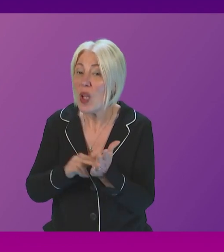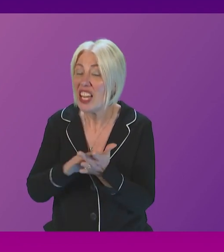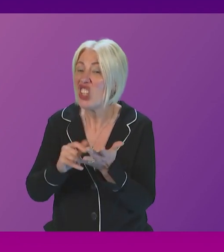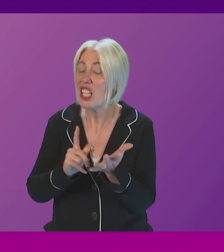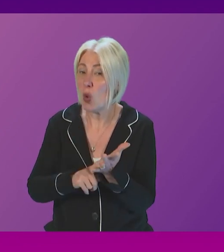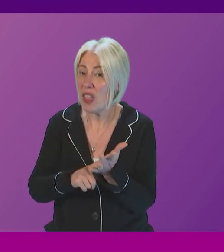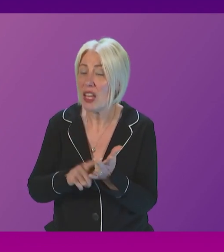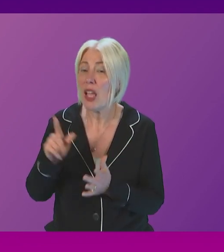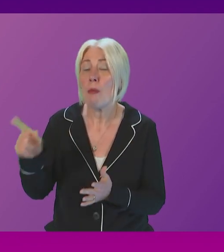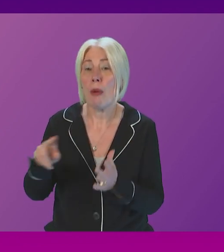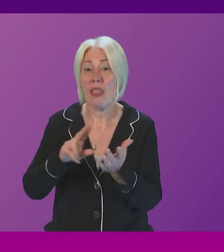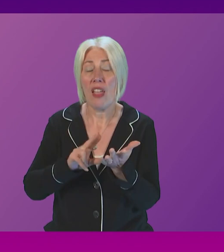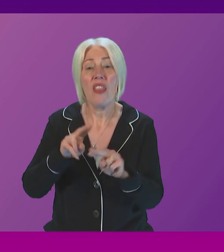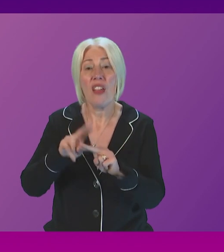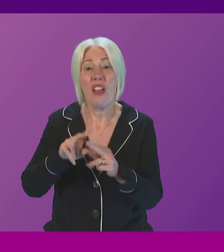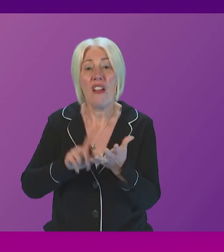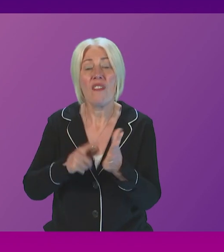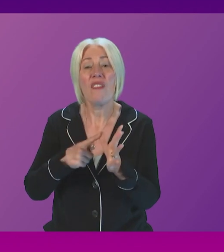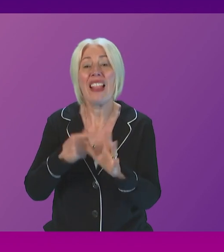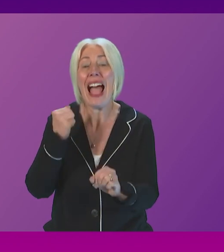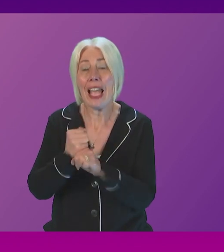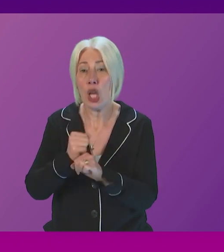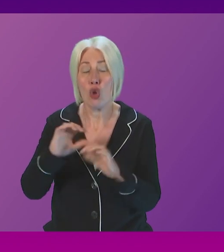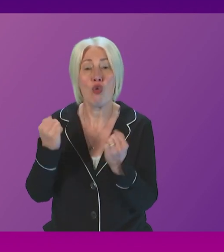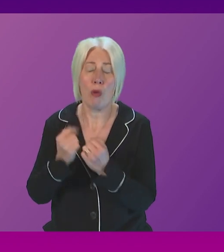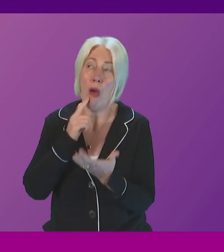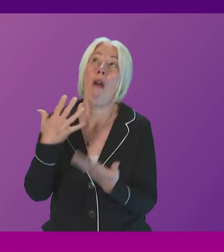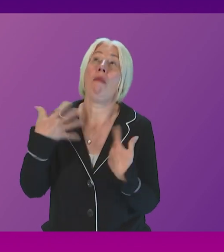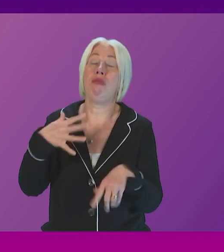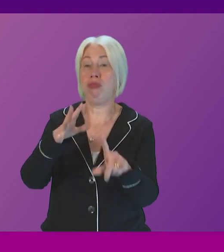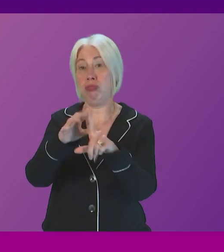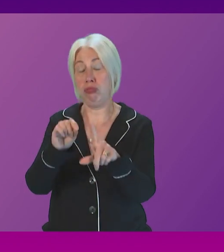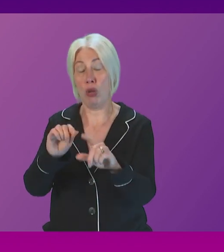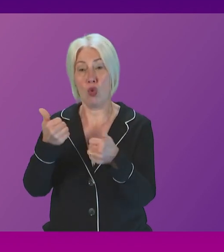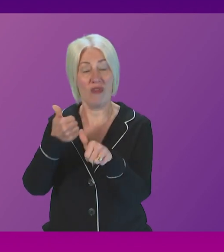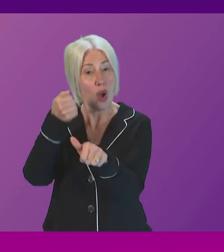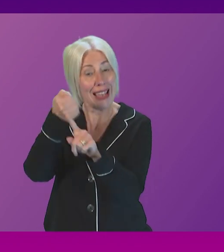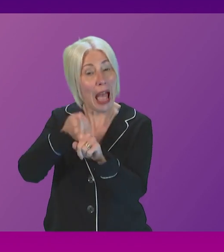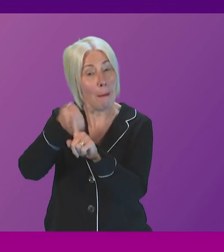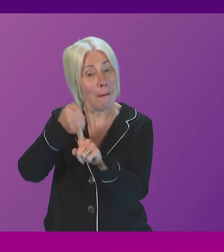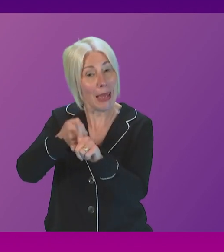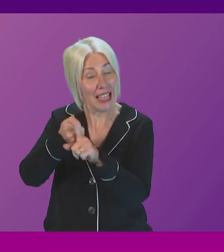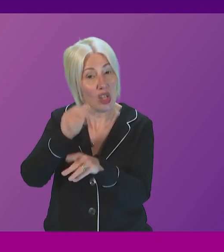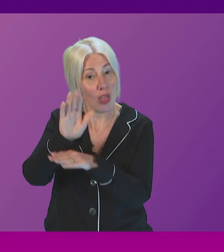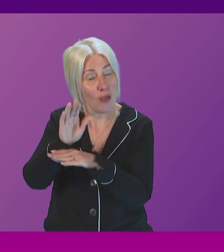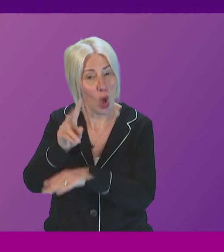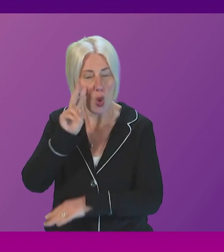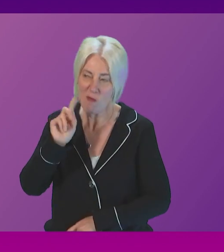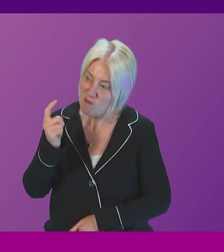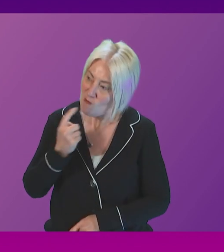Group are truly an inspiration to us all and a model for such campaigns in future. When you encounter determined